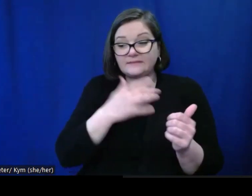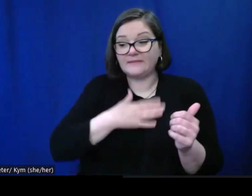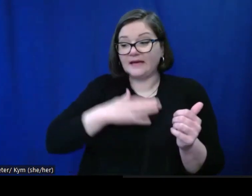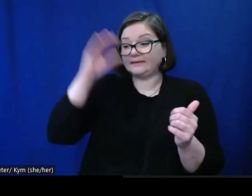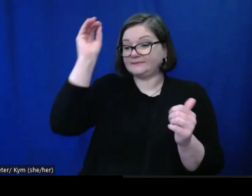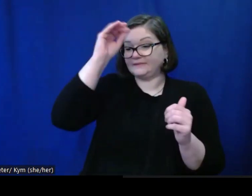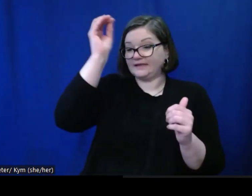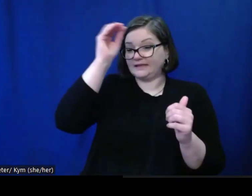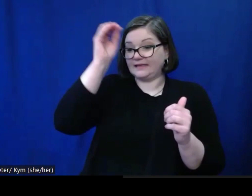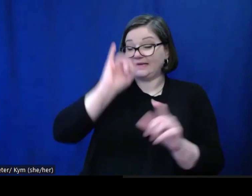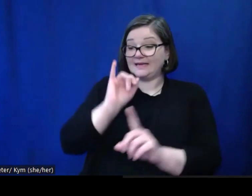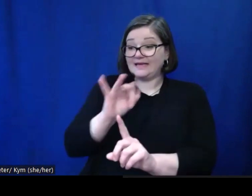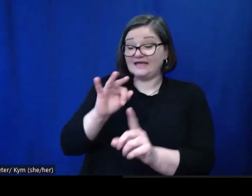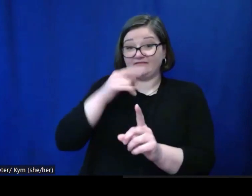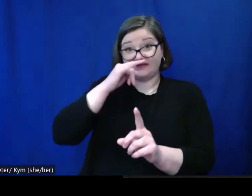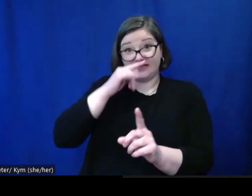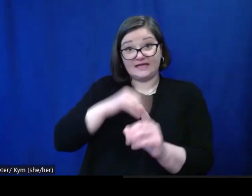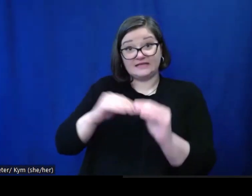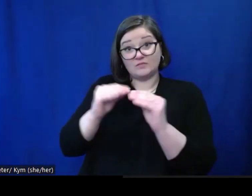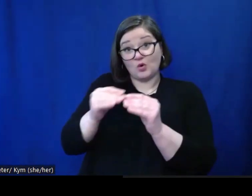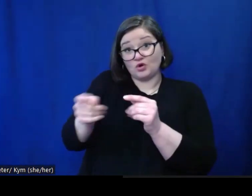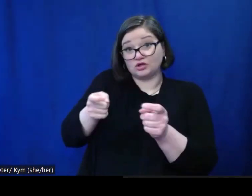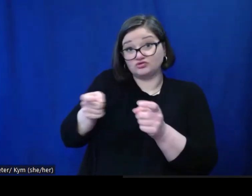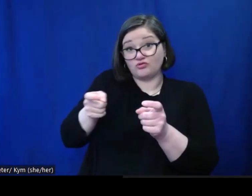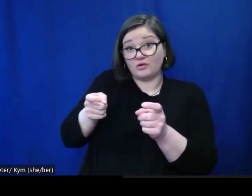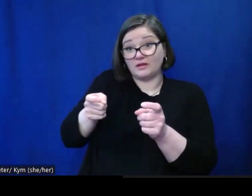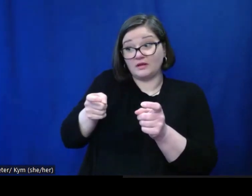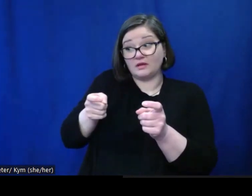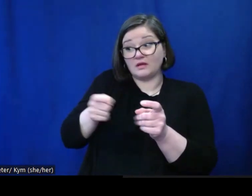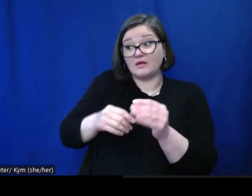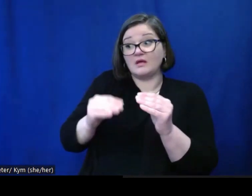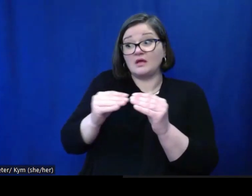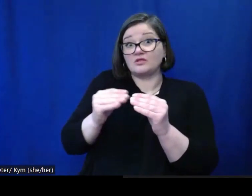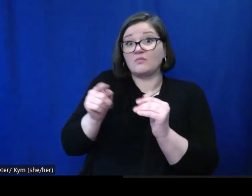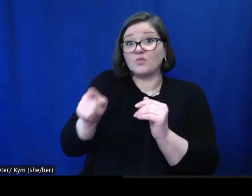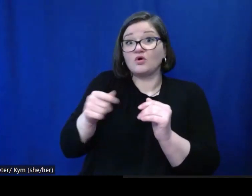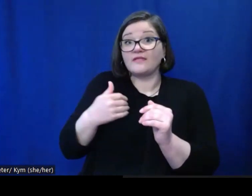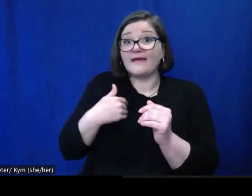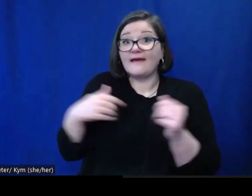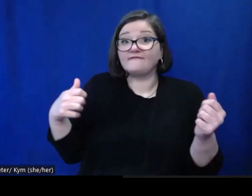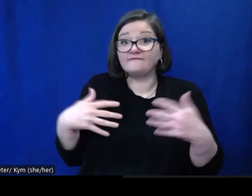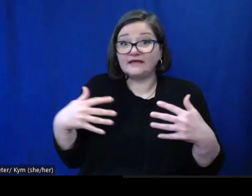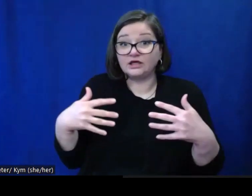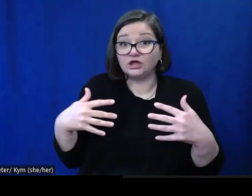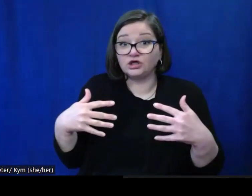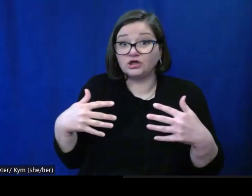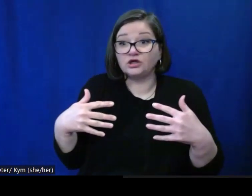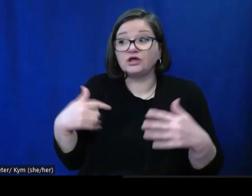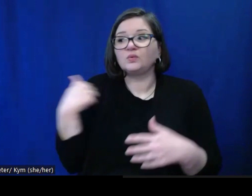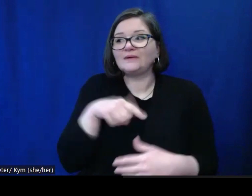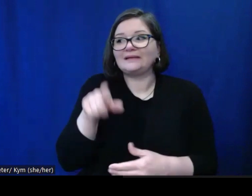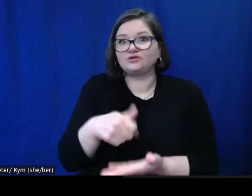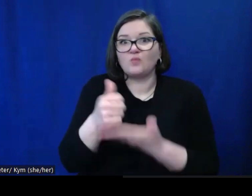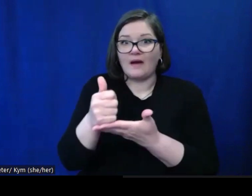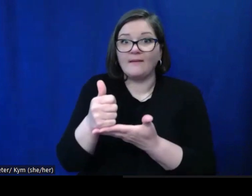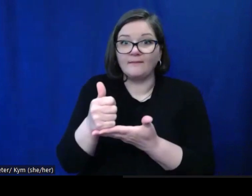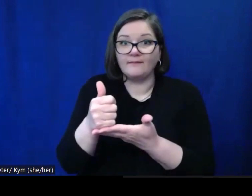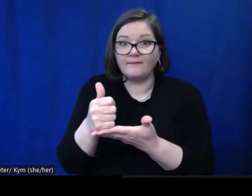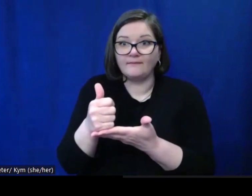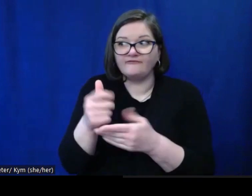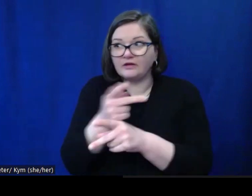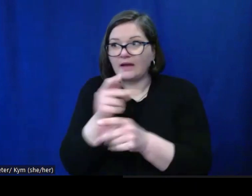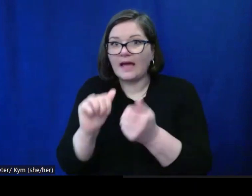more controlling the kid is, the more that kid is probably sitting in fear. And we need to help them to figure out how to